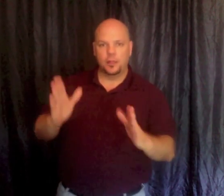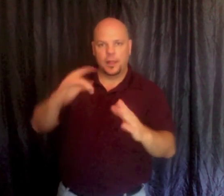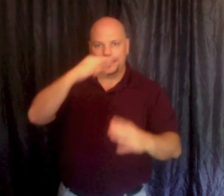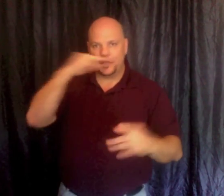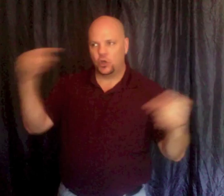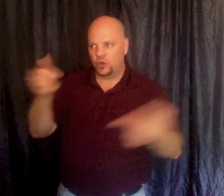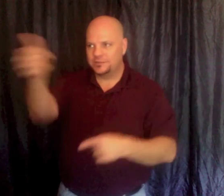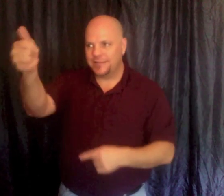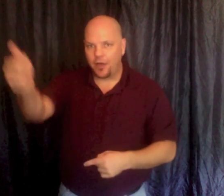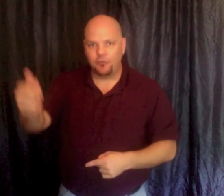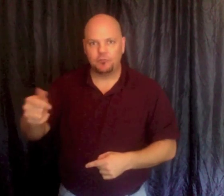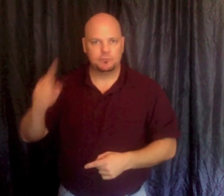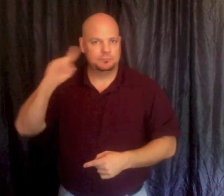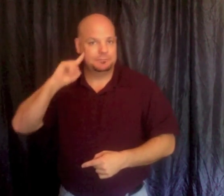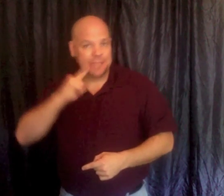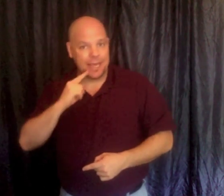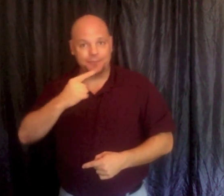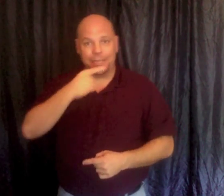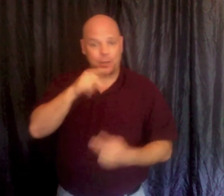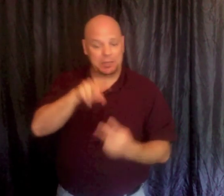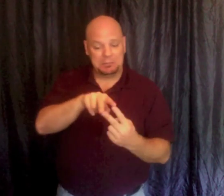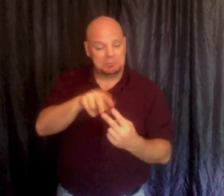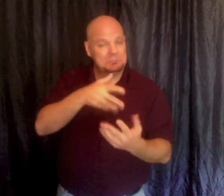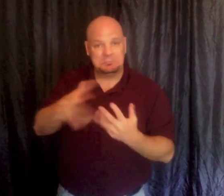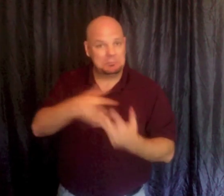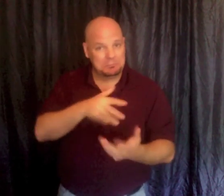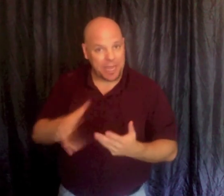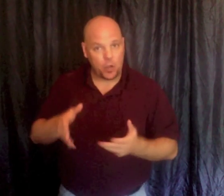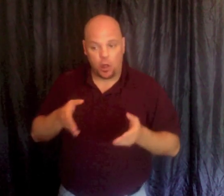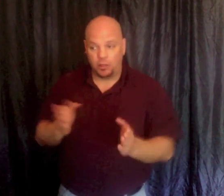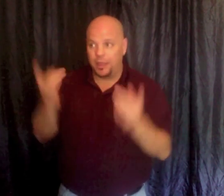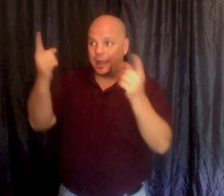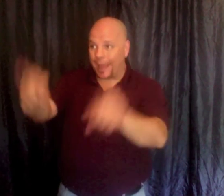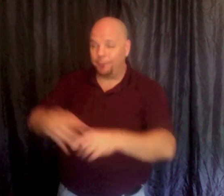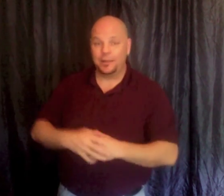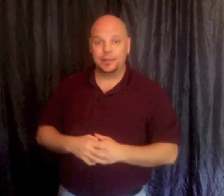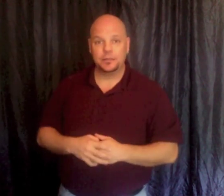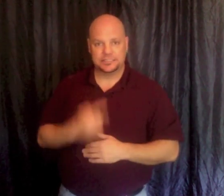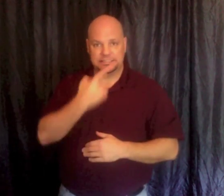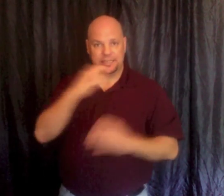deaf, if he's doing that without at least saying something?